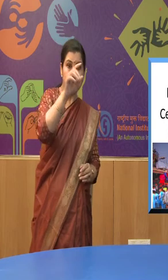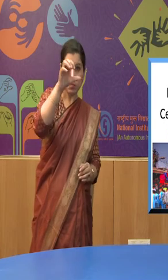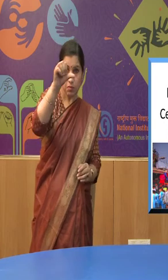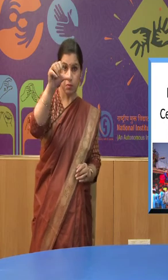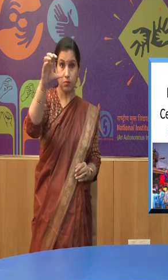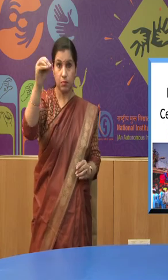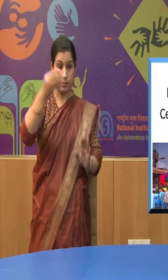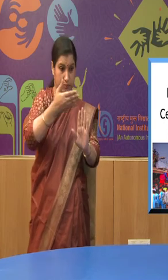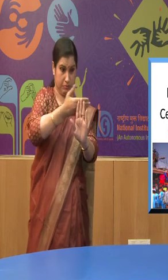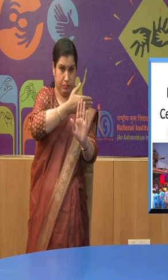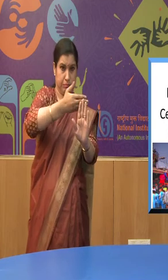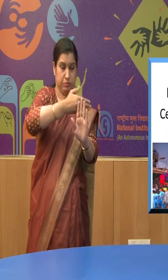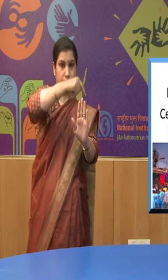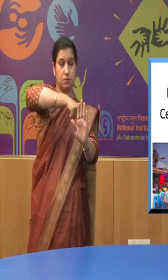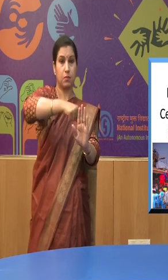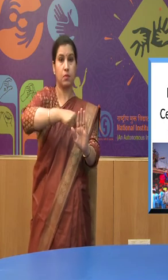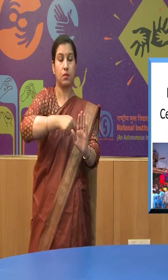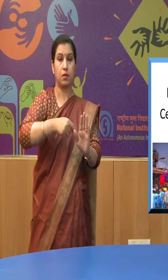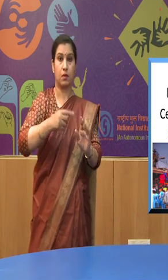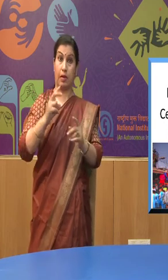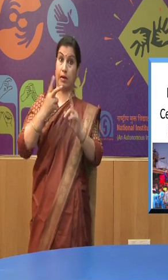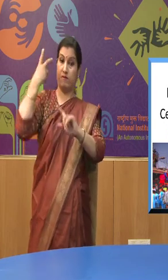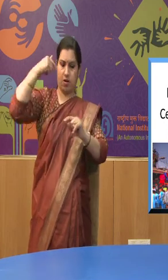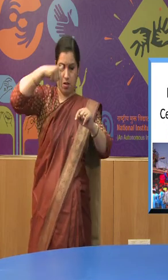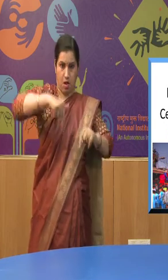different from the society that we live in today?